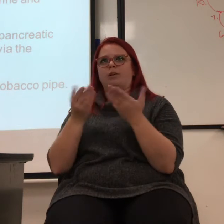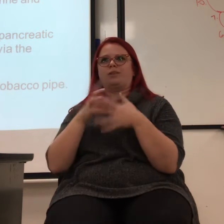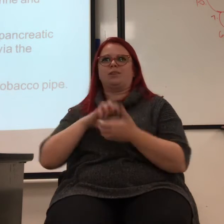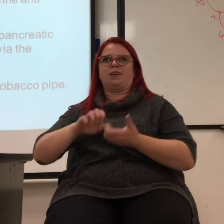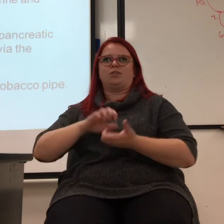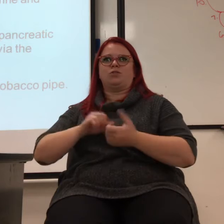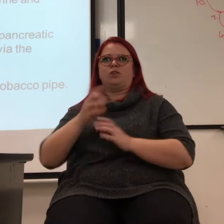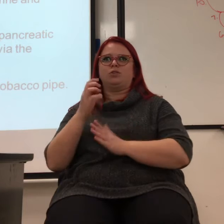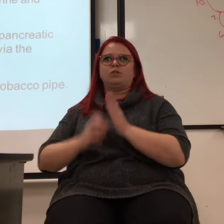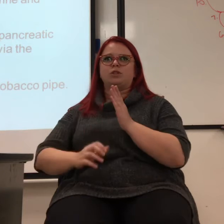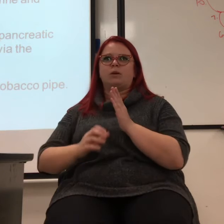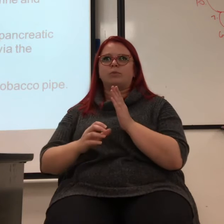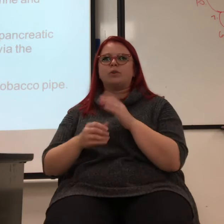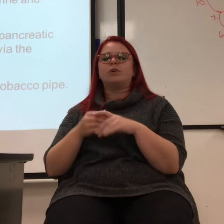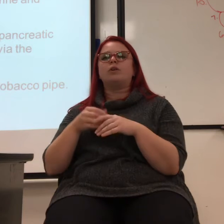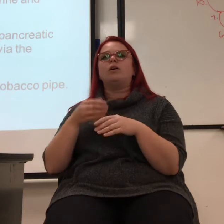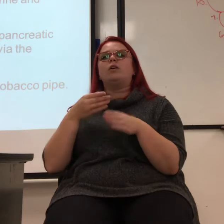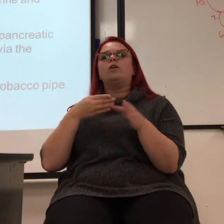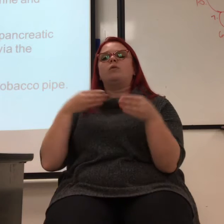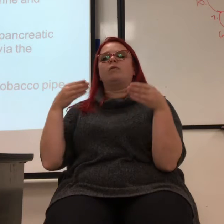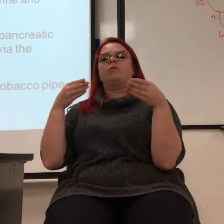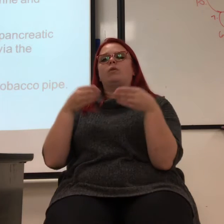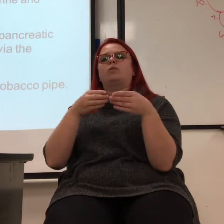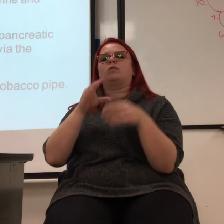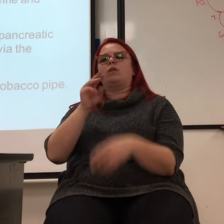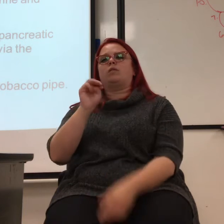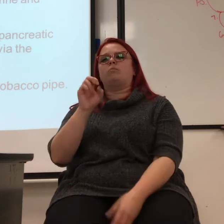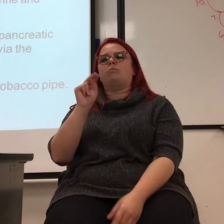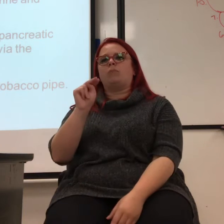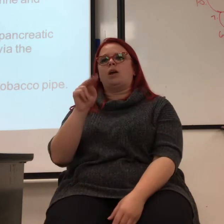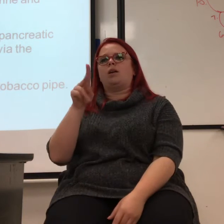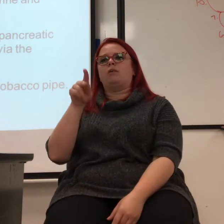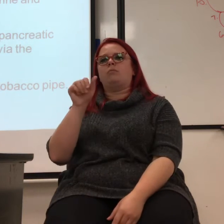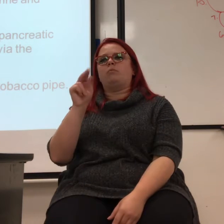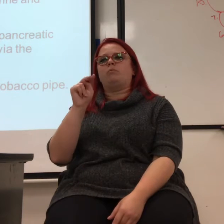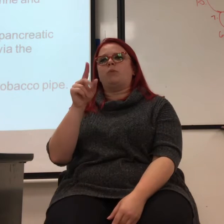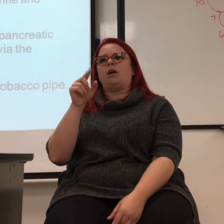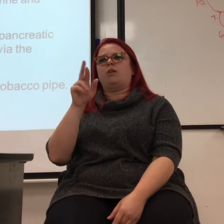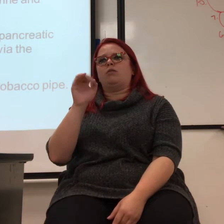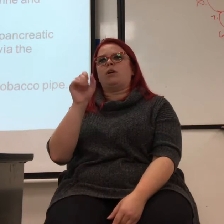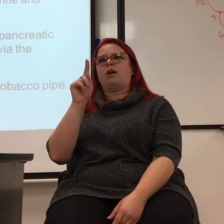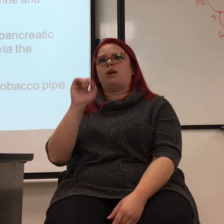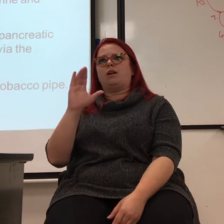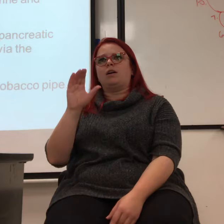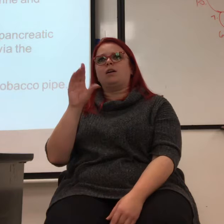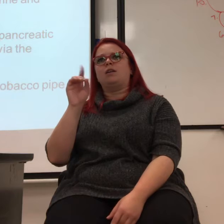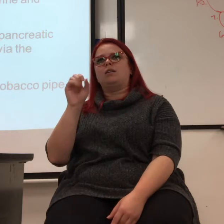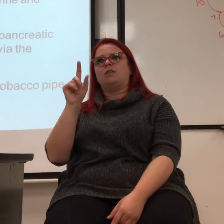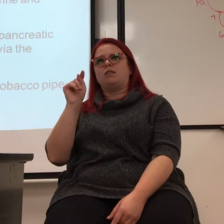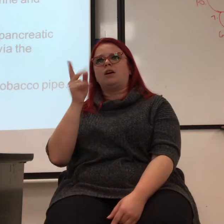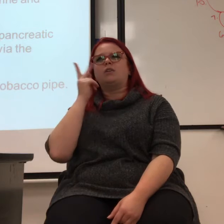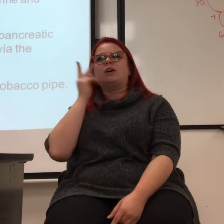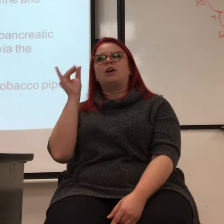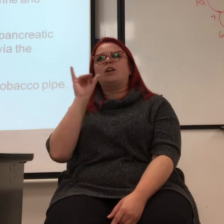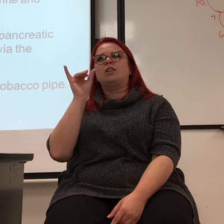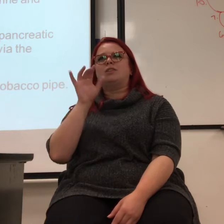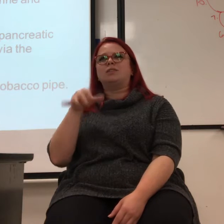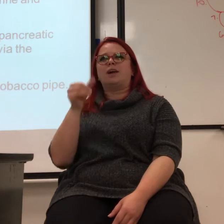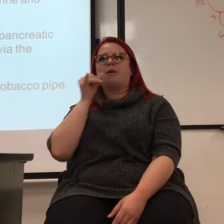chapter. It uses that main pancreatic duct or just pancreatic duct. Its shape resembles an inverted tobacco